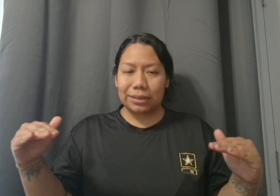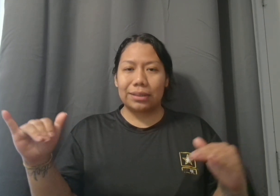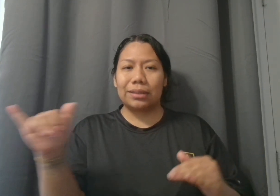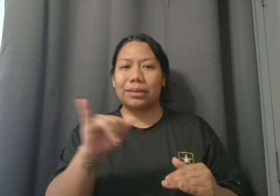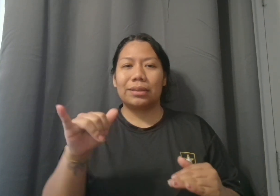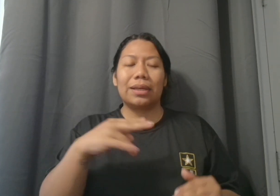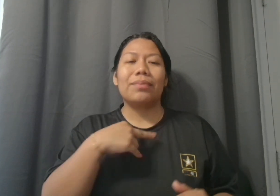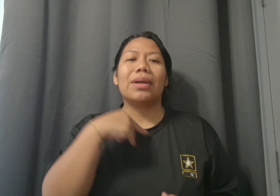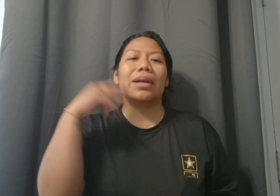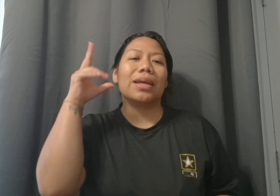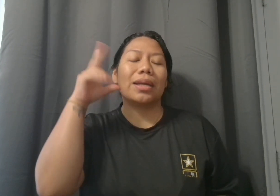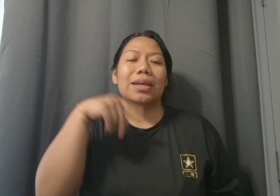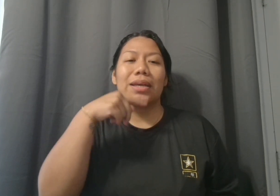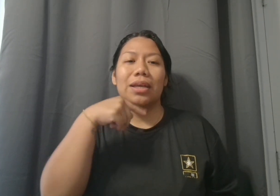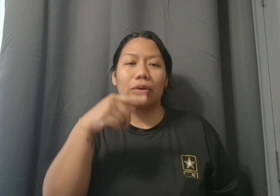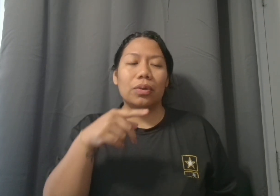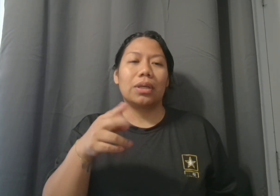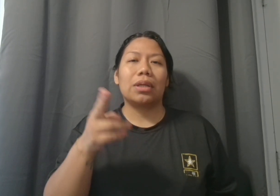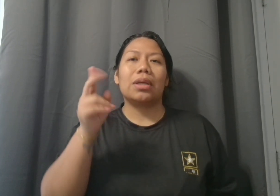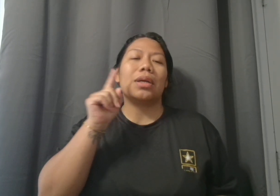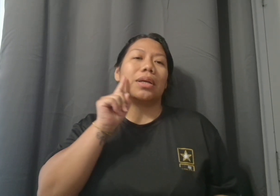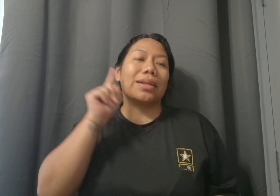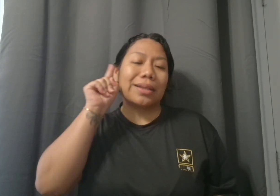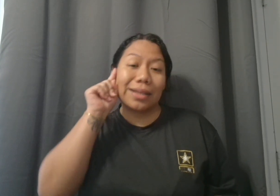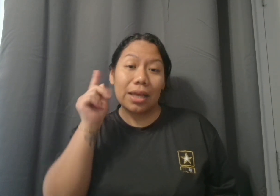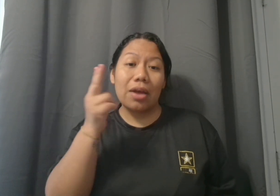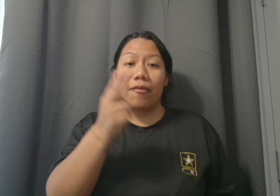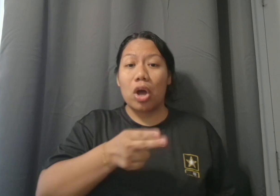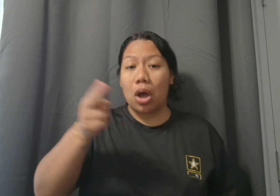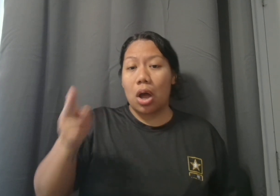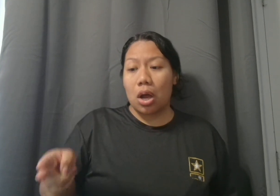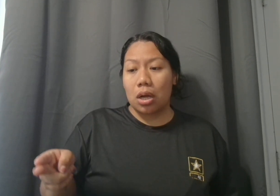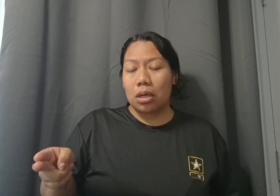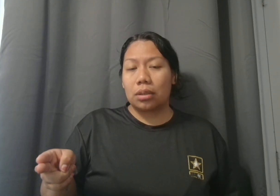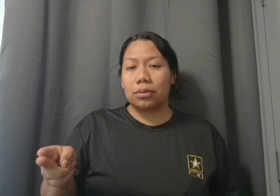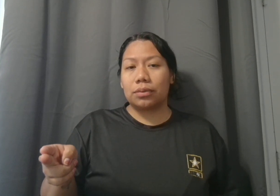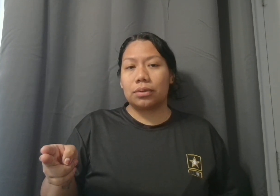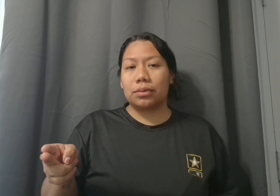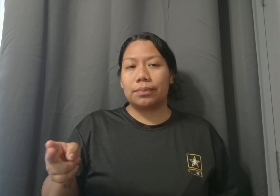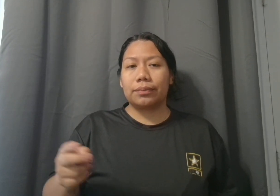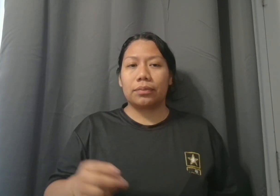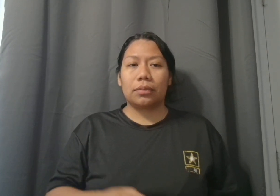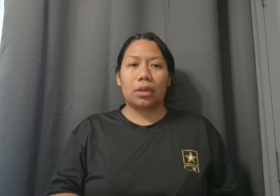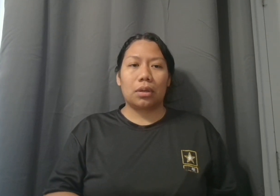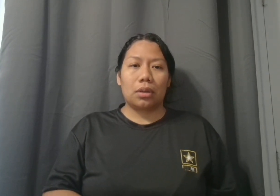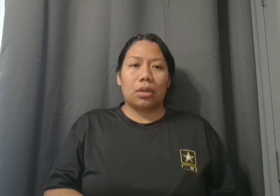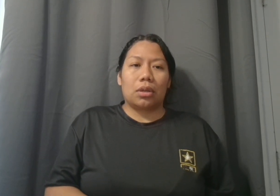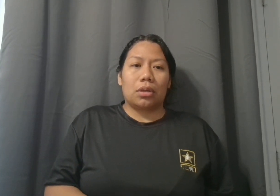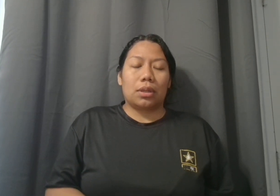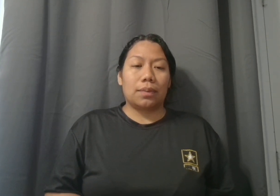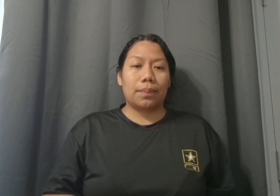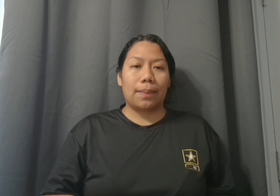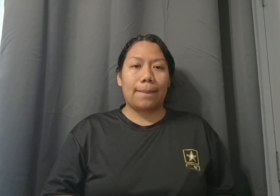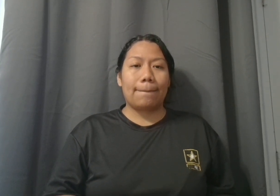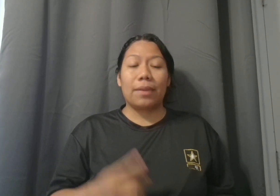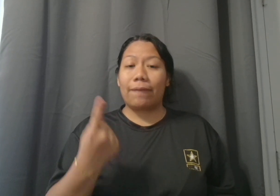impaired, deaf or hard of hearing, people whose primary mode of communication is speech and speech